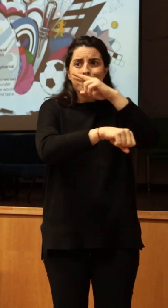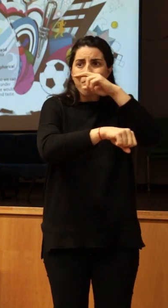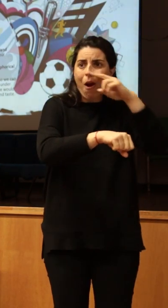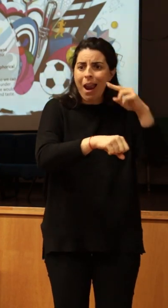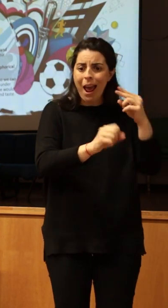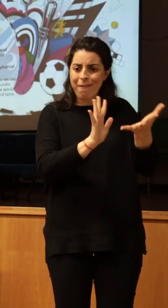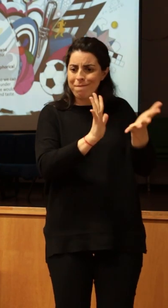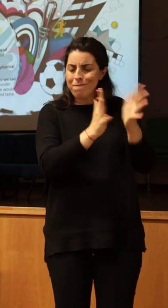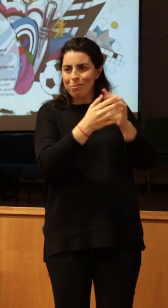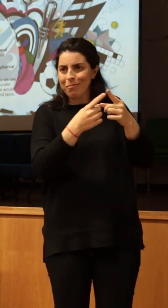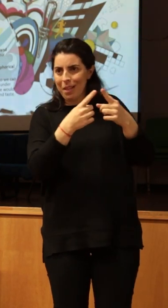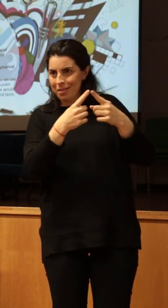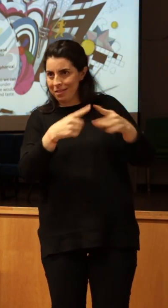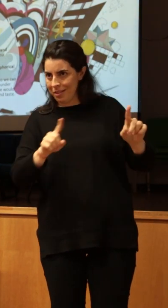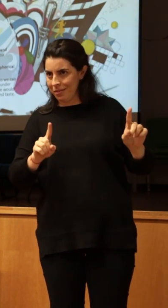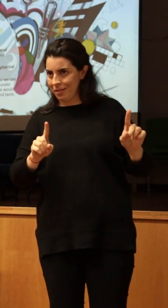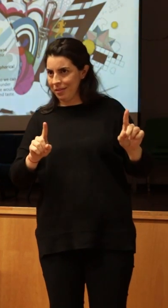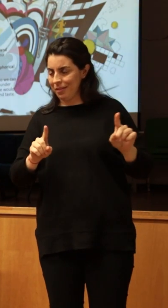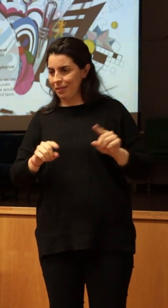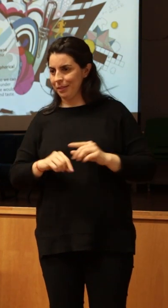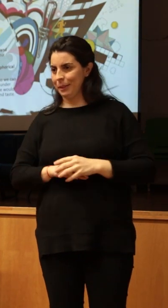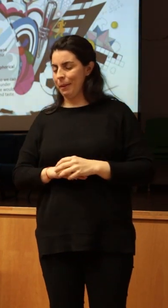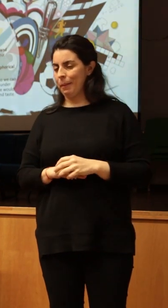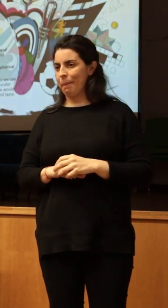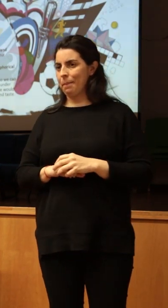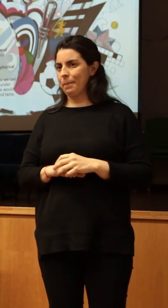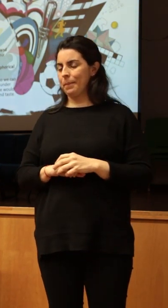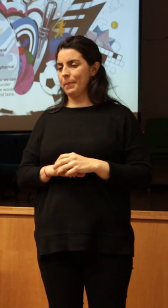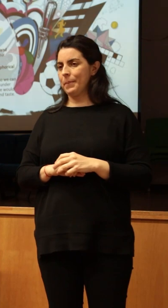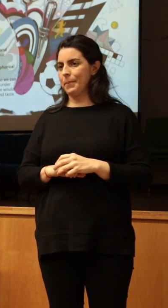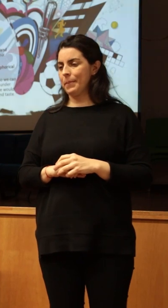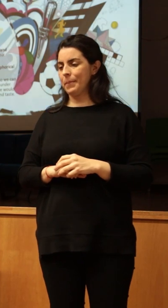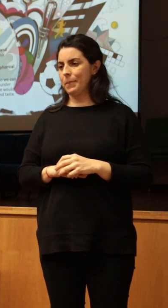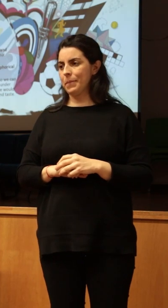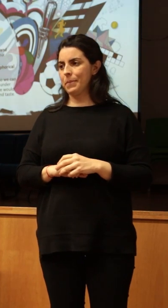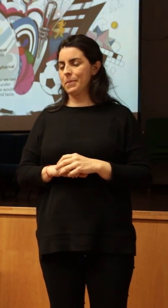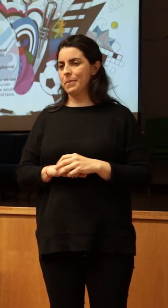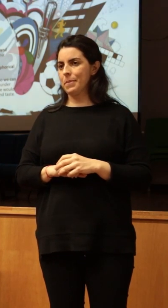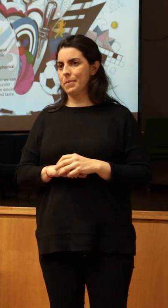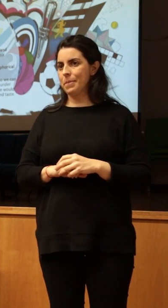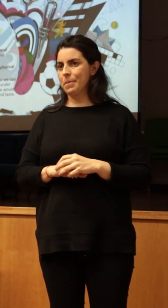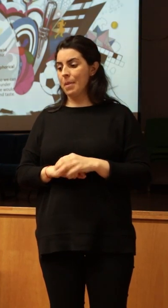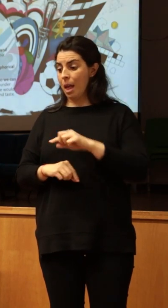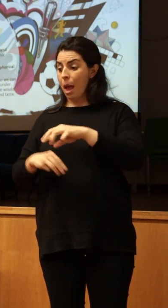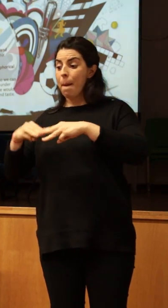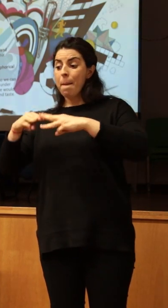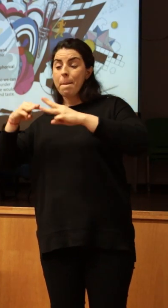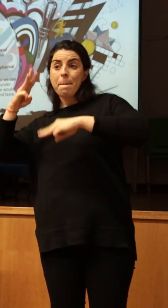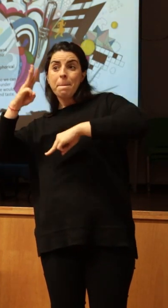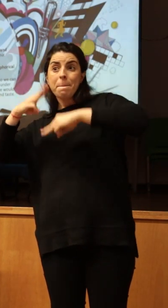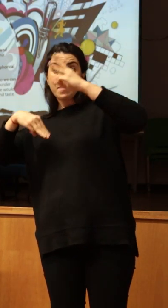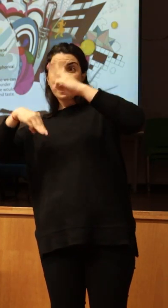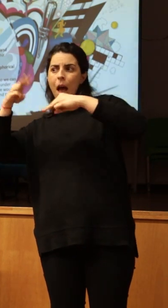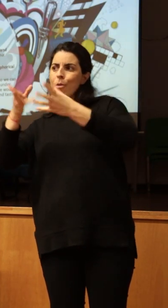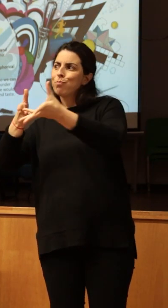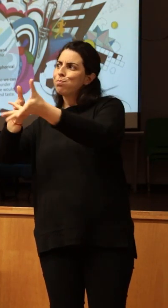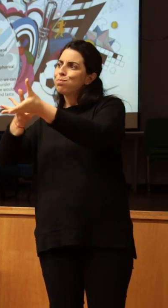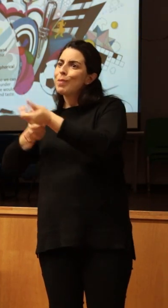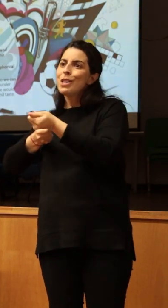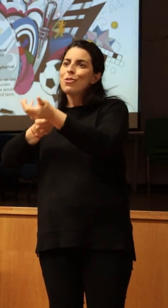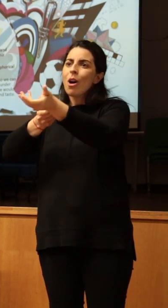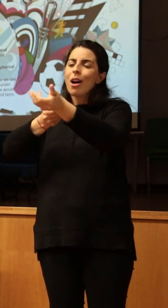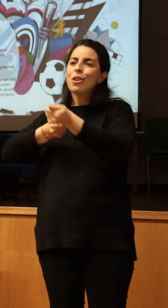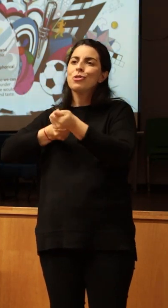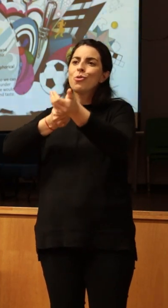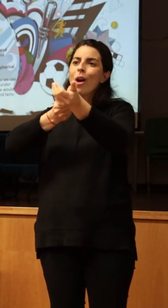help us to create and retain vivid metaphorical image. La metáfora nos ayuda a